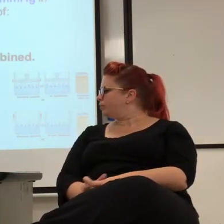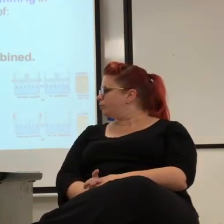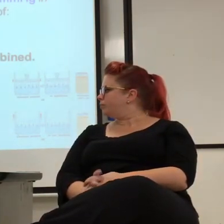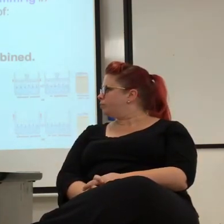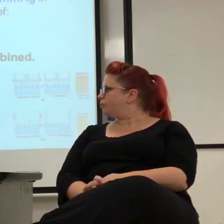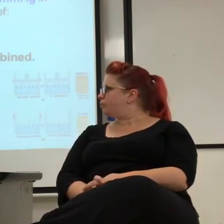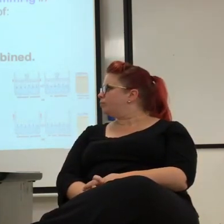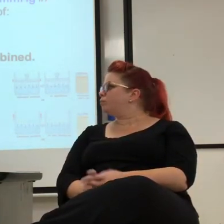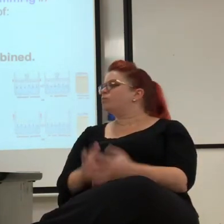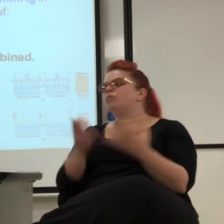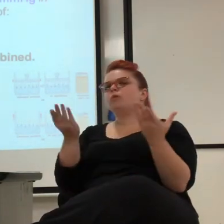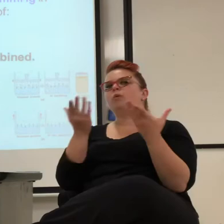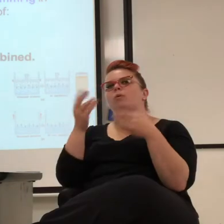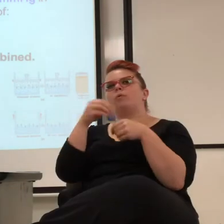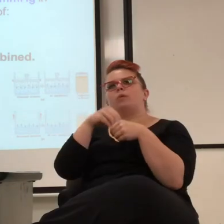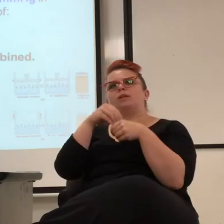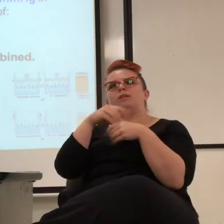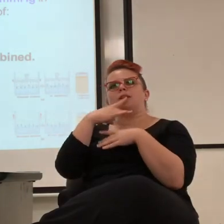What in the blood